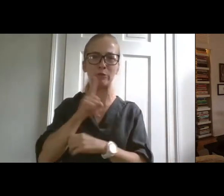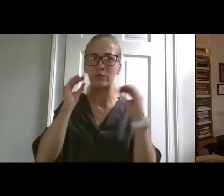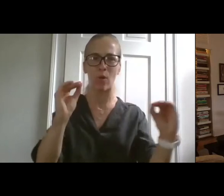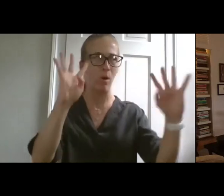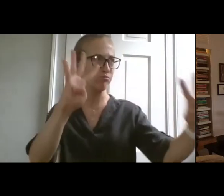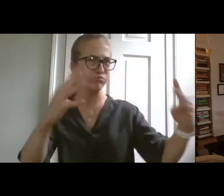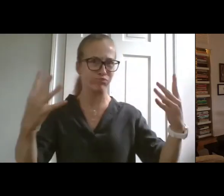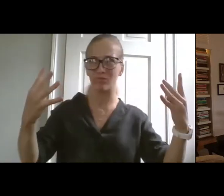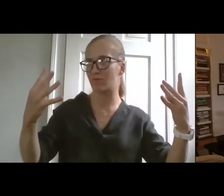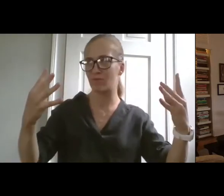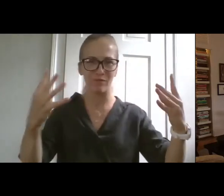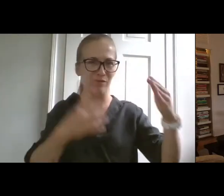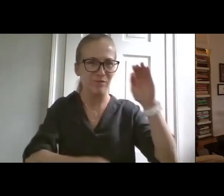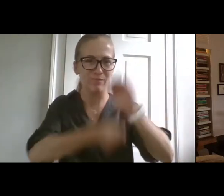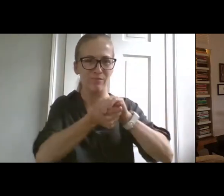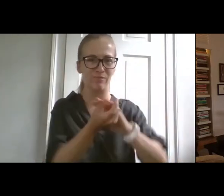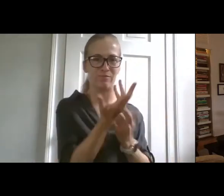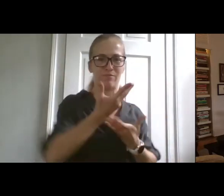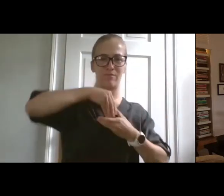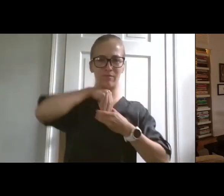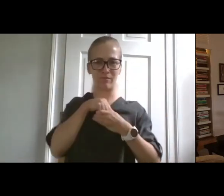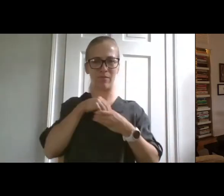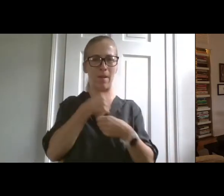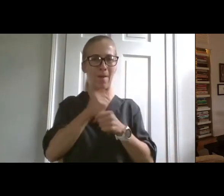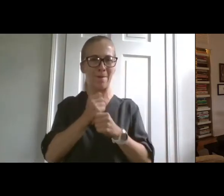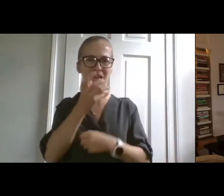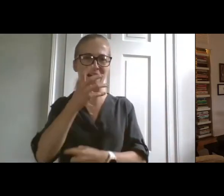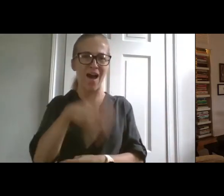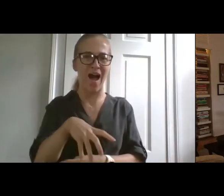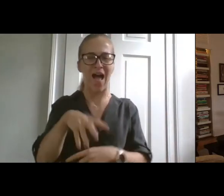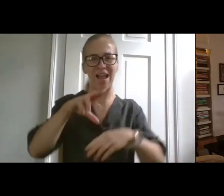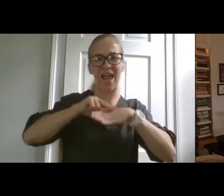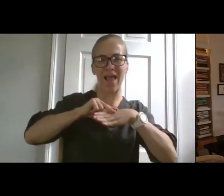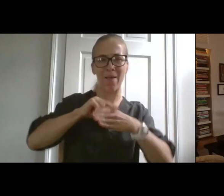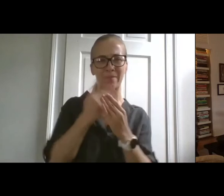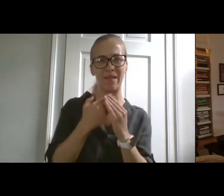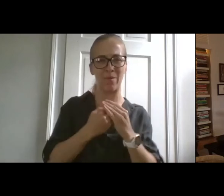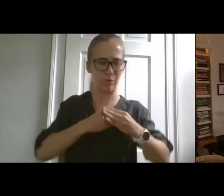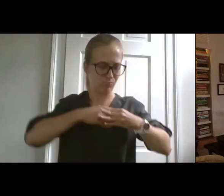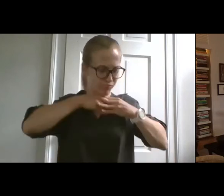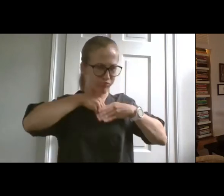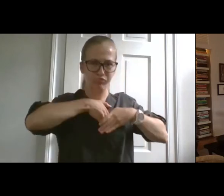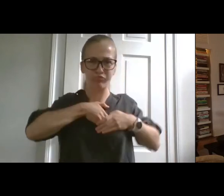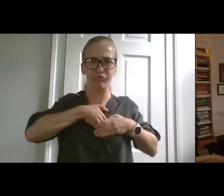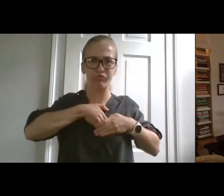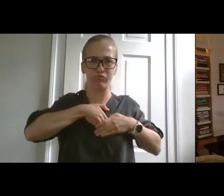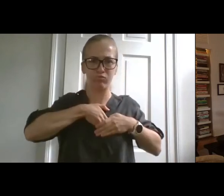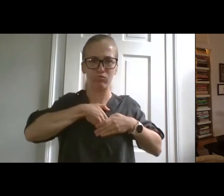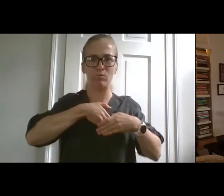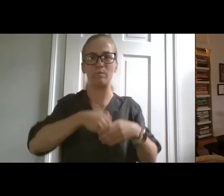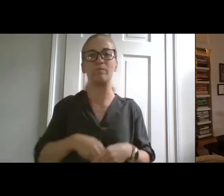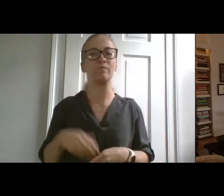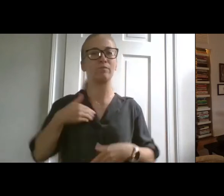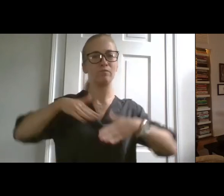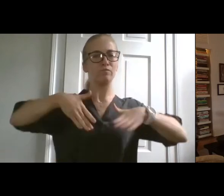looking, slip it under my jacket, making a hot ham sandwich of it between my rib cage and left sleeve. I